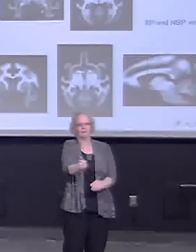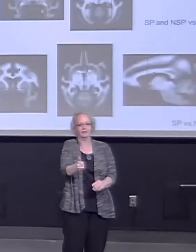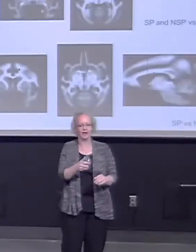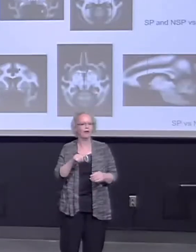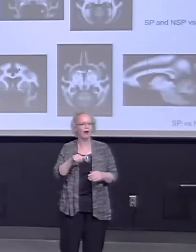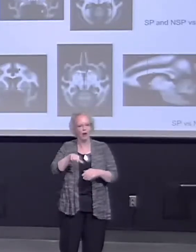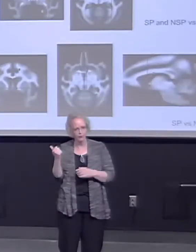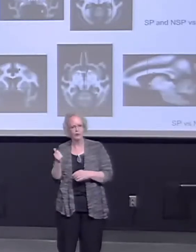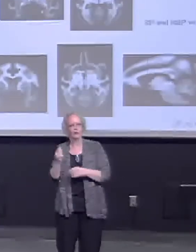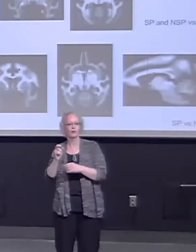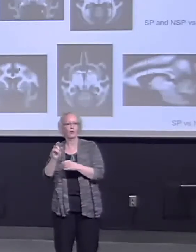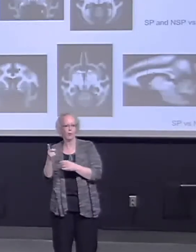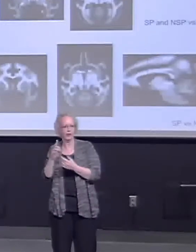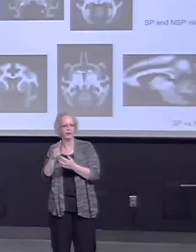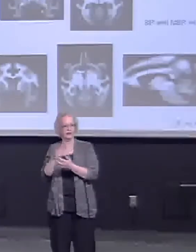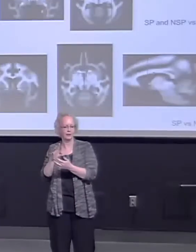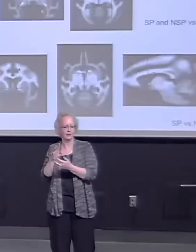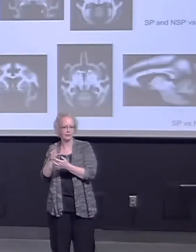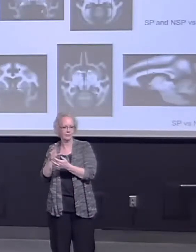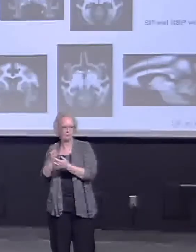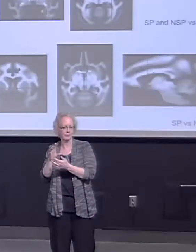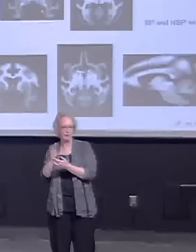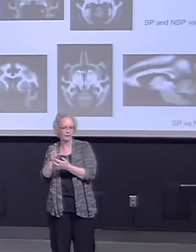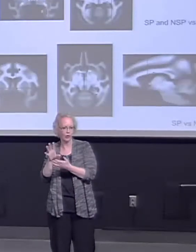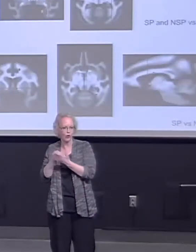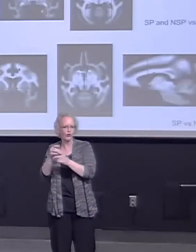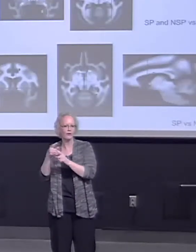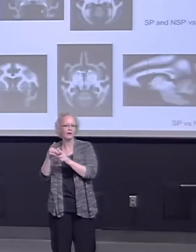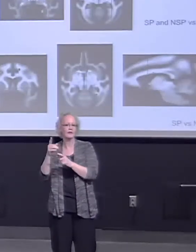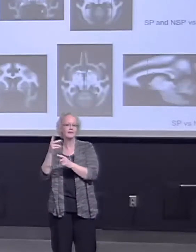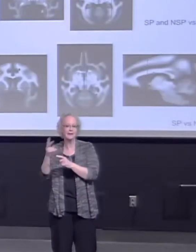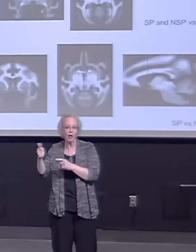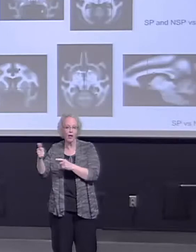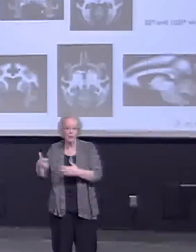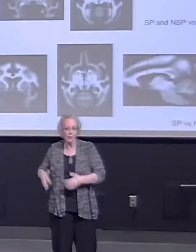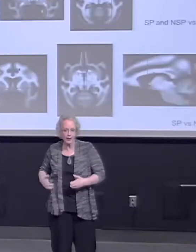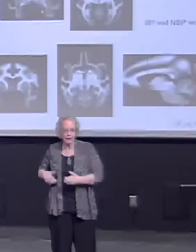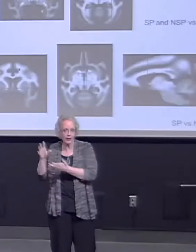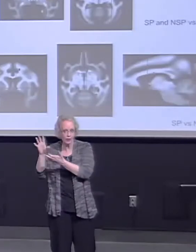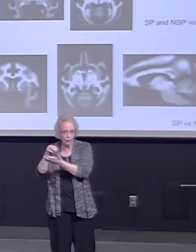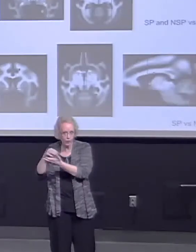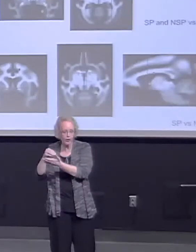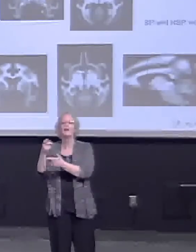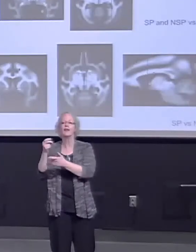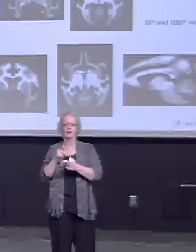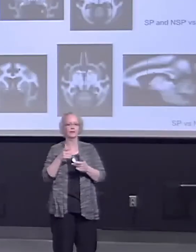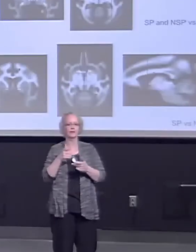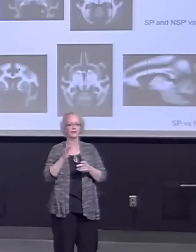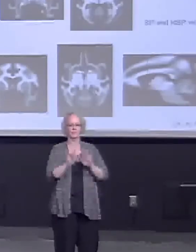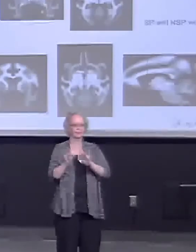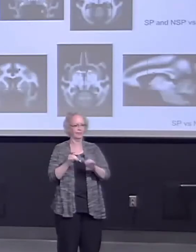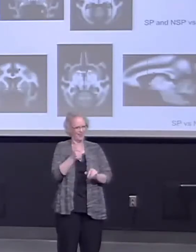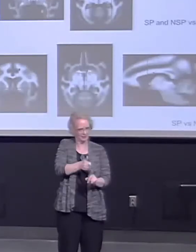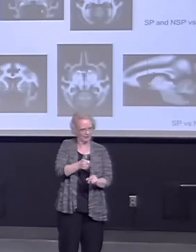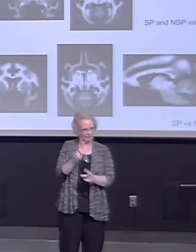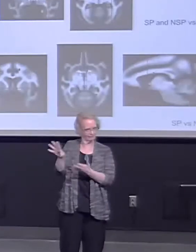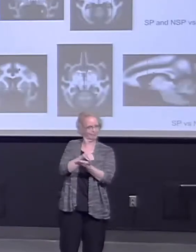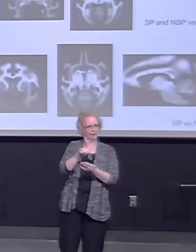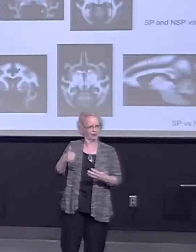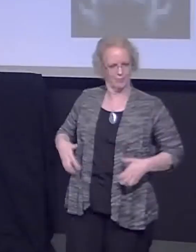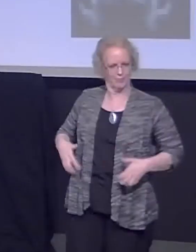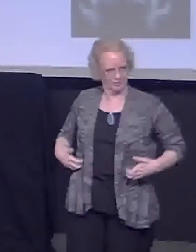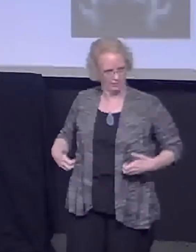passively by listening to another monkey play. So that's the fundamental difference. Is the self-produced sequences are